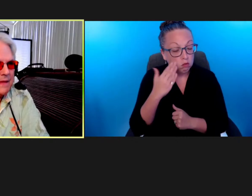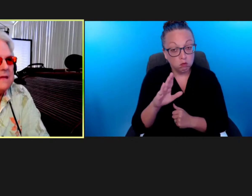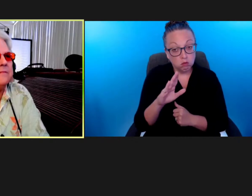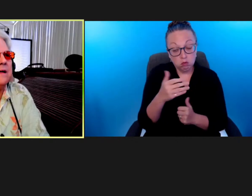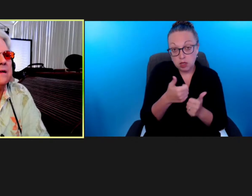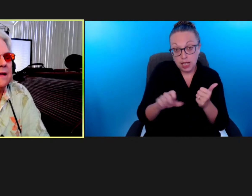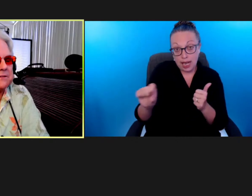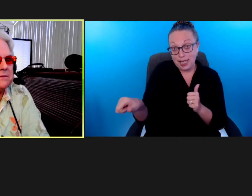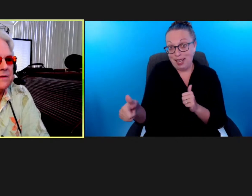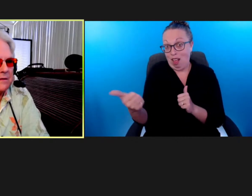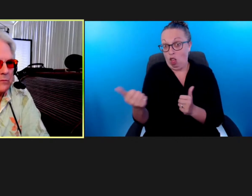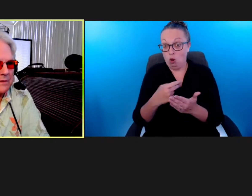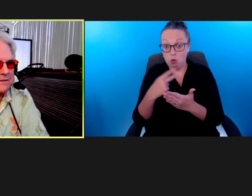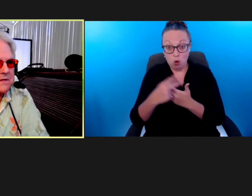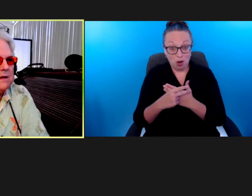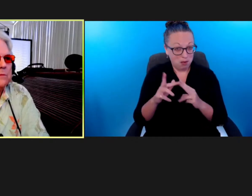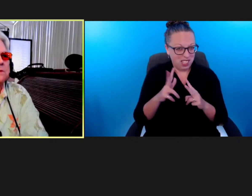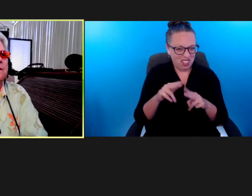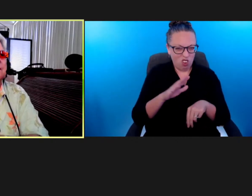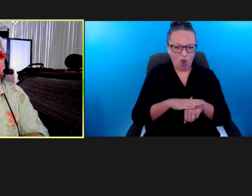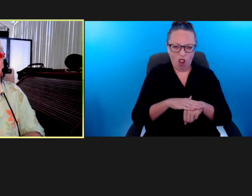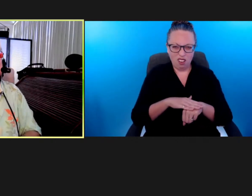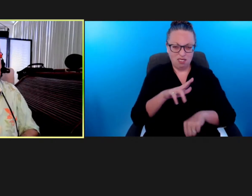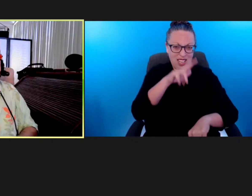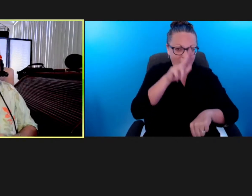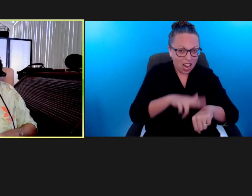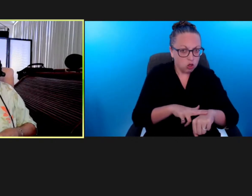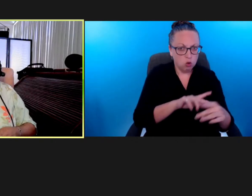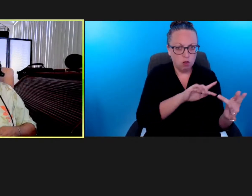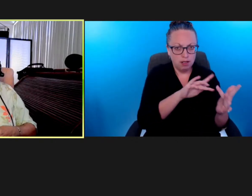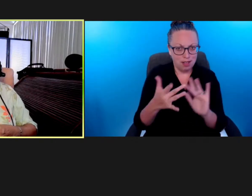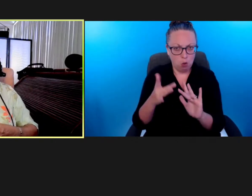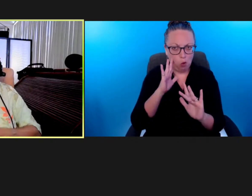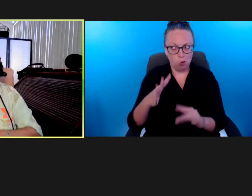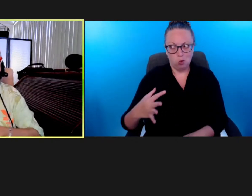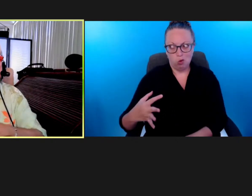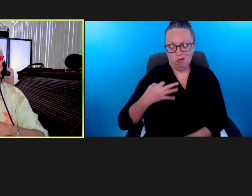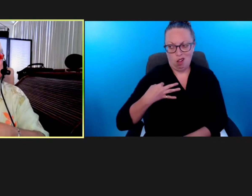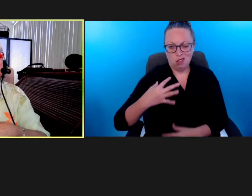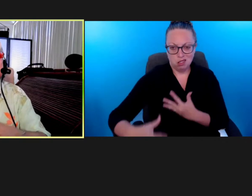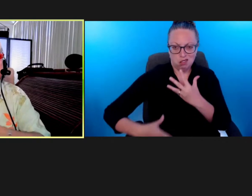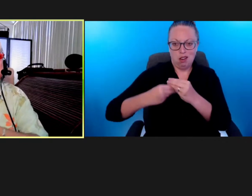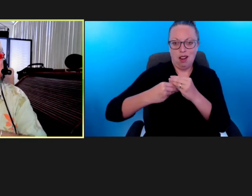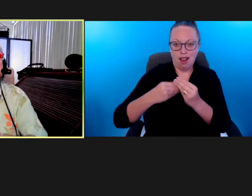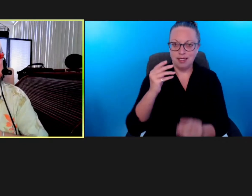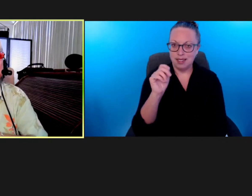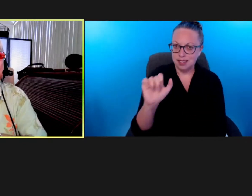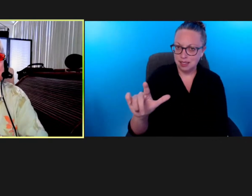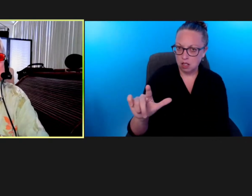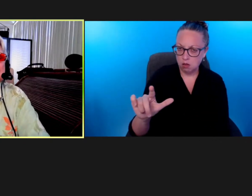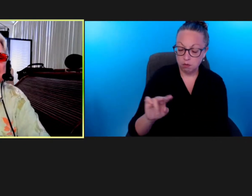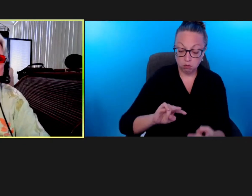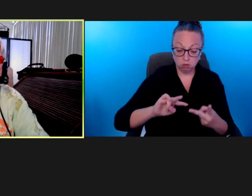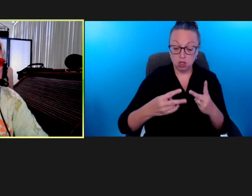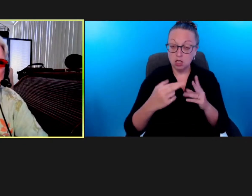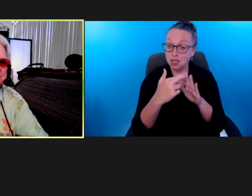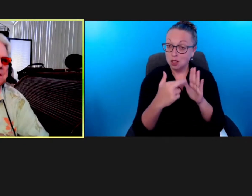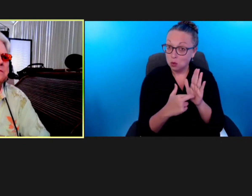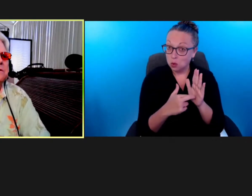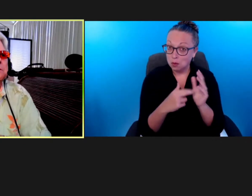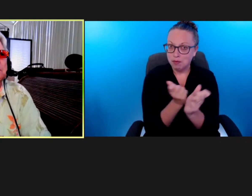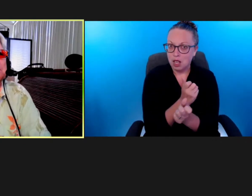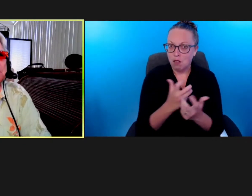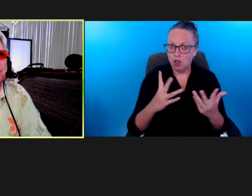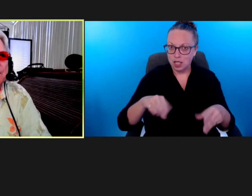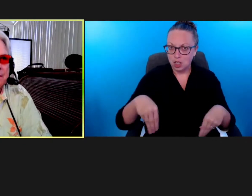program, even on national networks, which voluntarily adds ASL. The second rule is that everything is